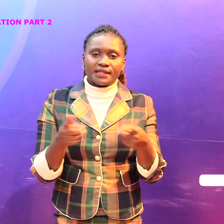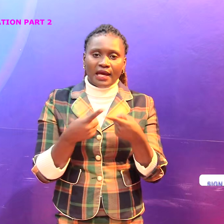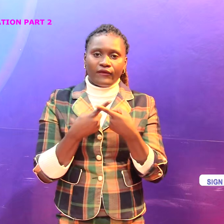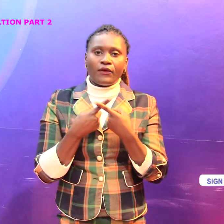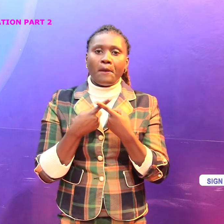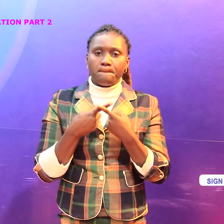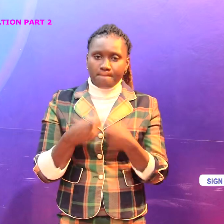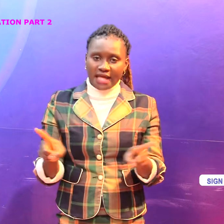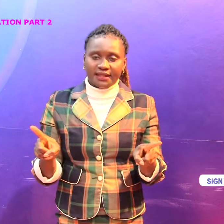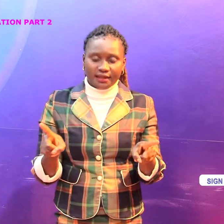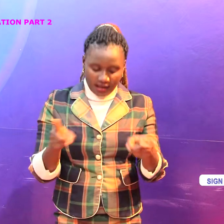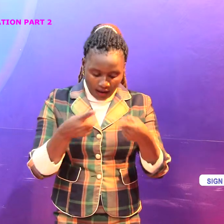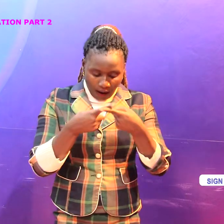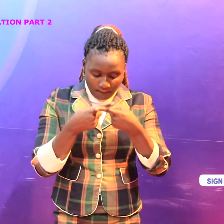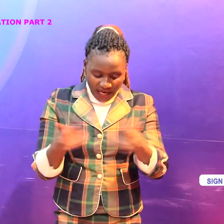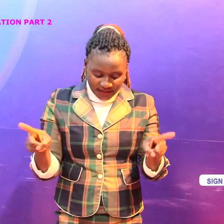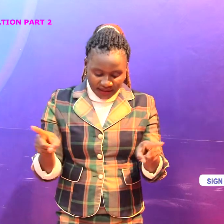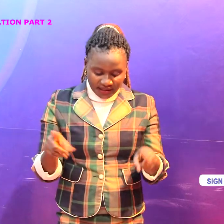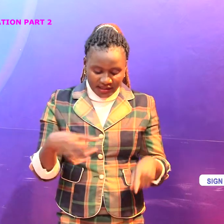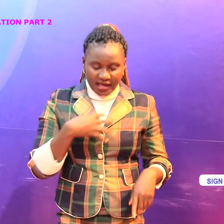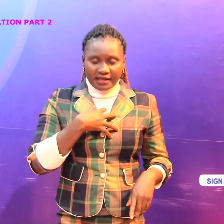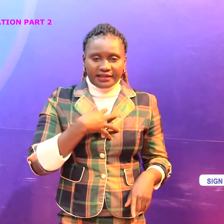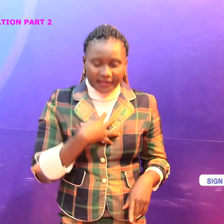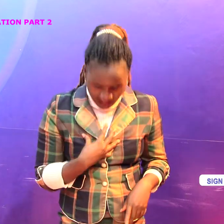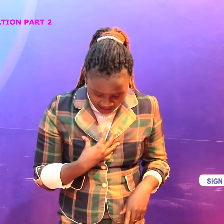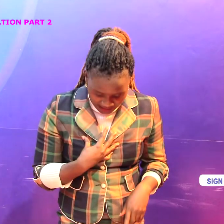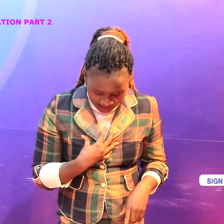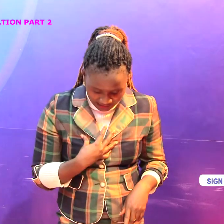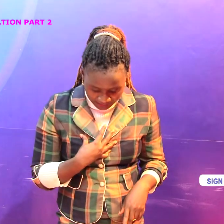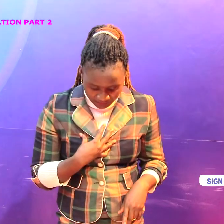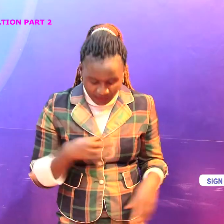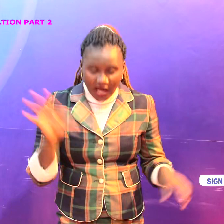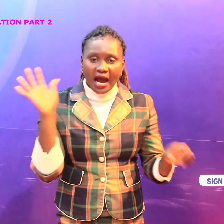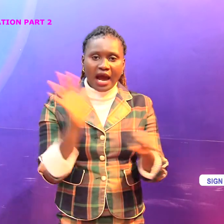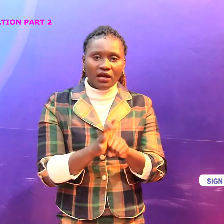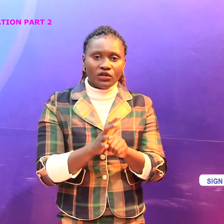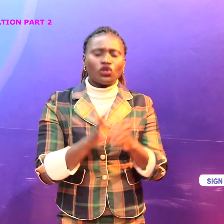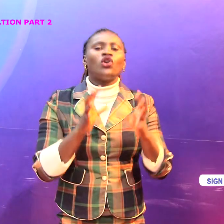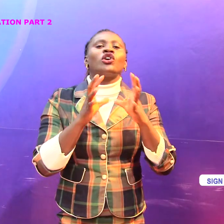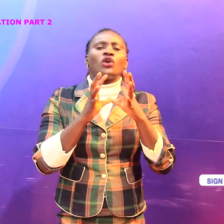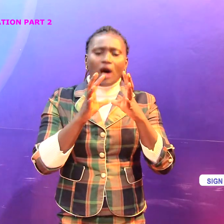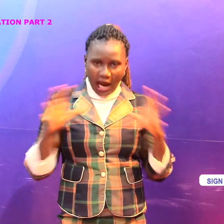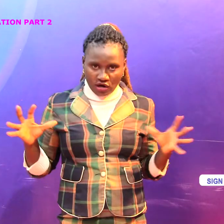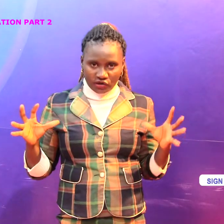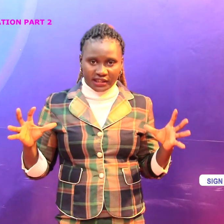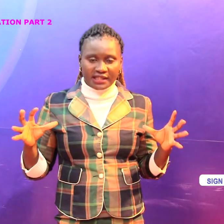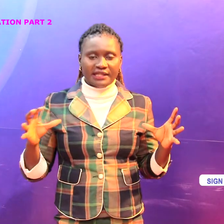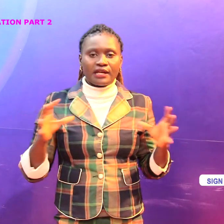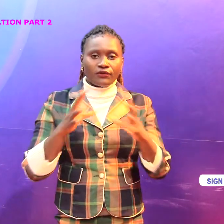sign for but. But tired a lot or a lot. This is a sign for